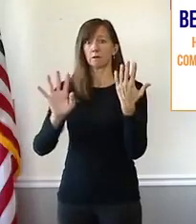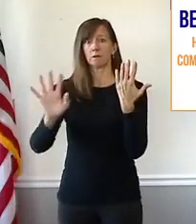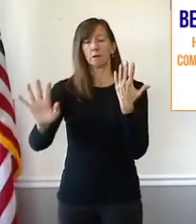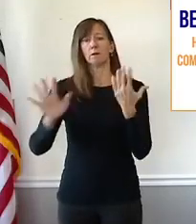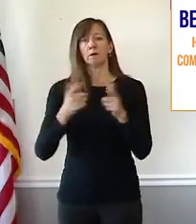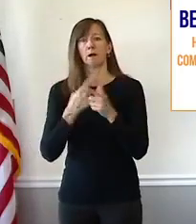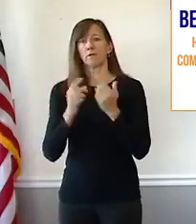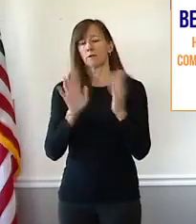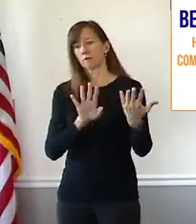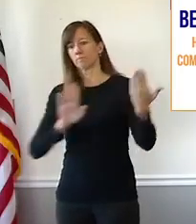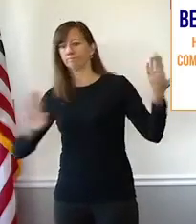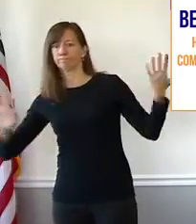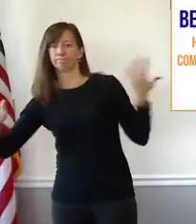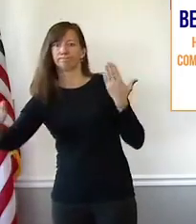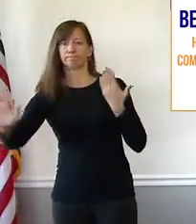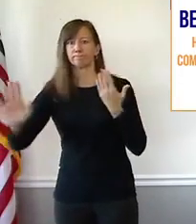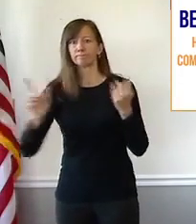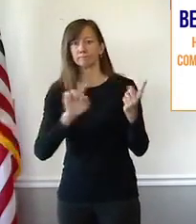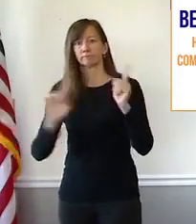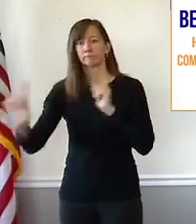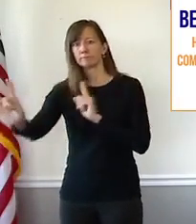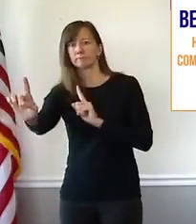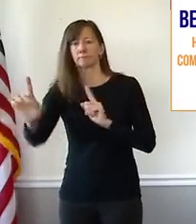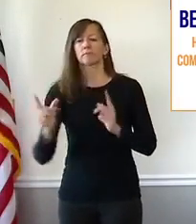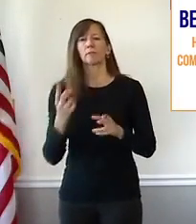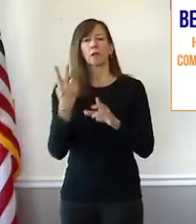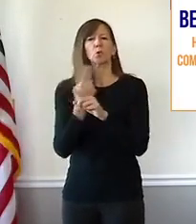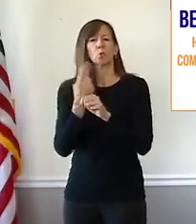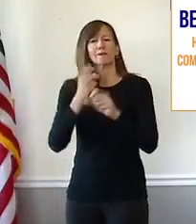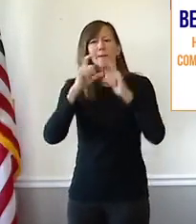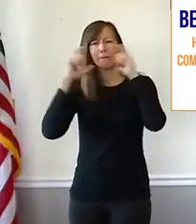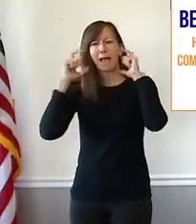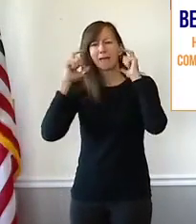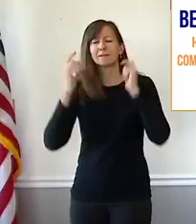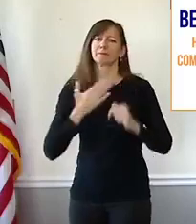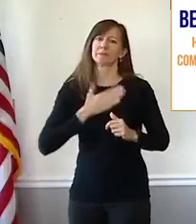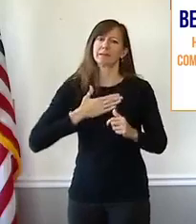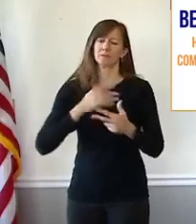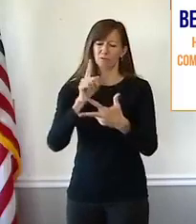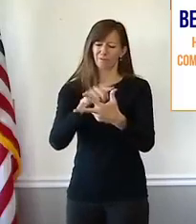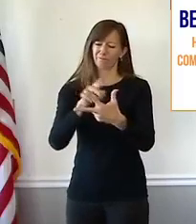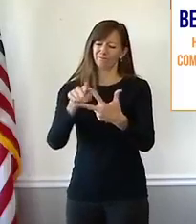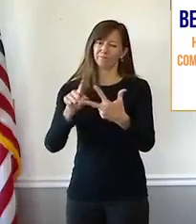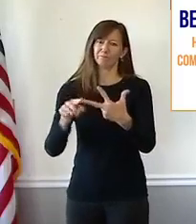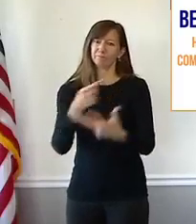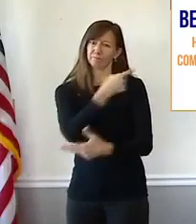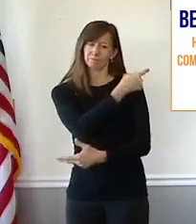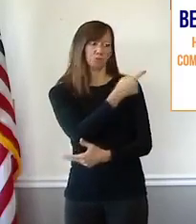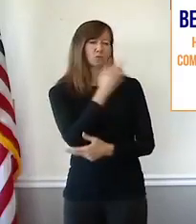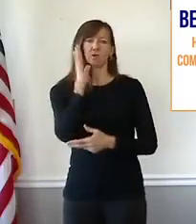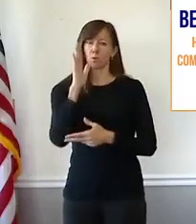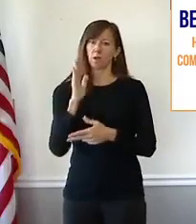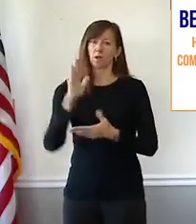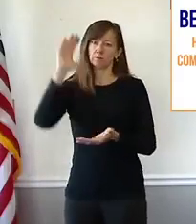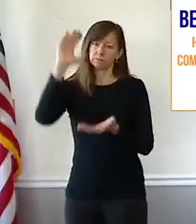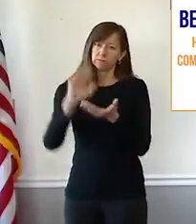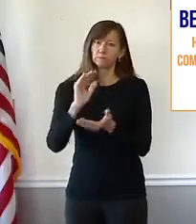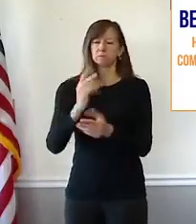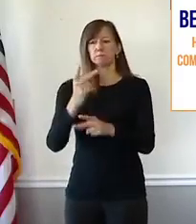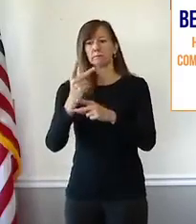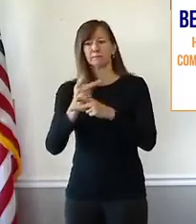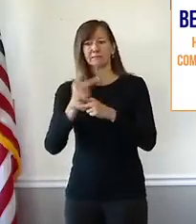mask. And using and taking those steps will help us to slow the transmission of the disease and keep everyone